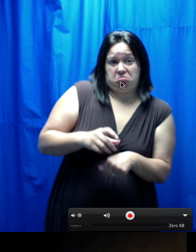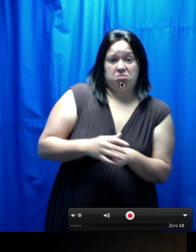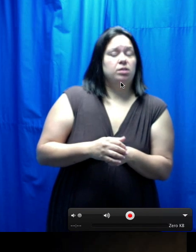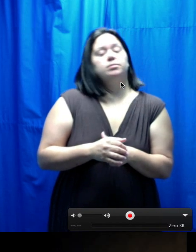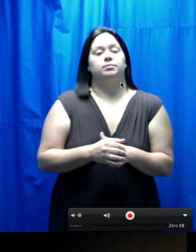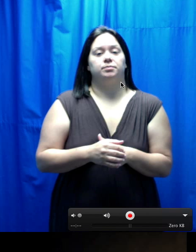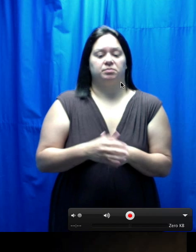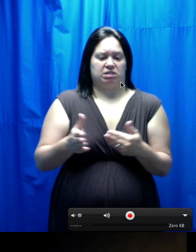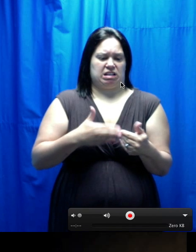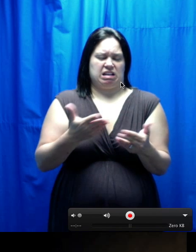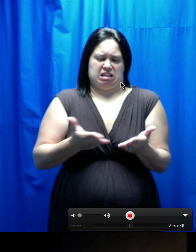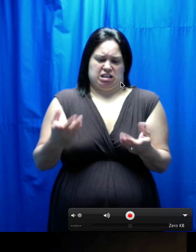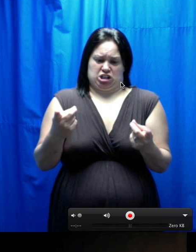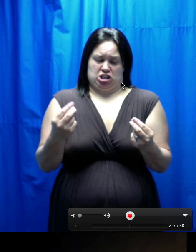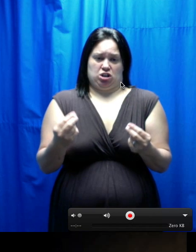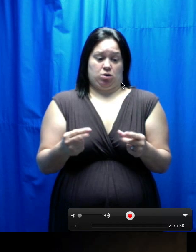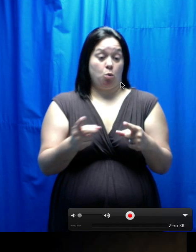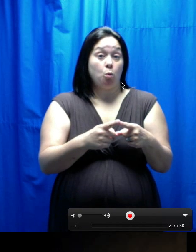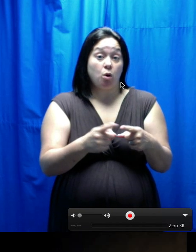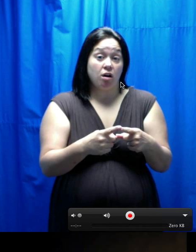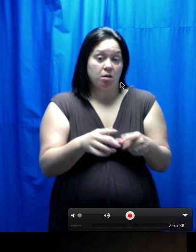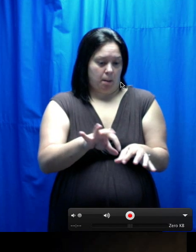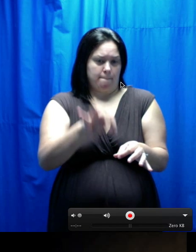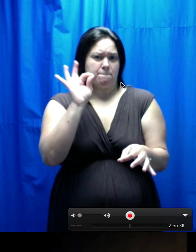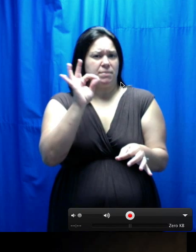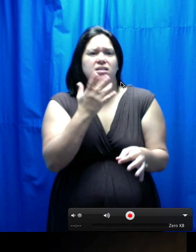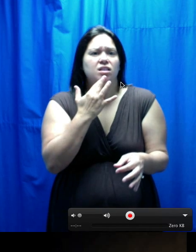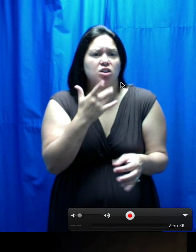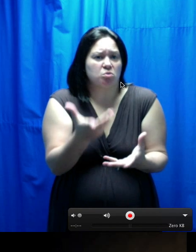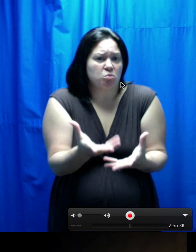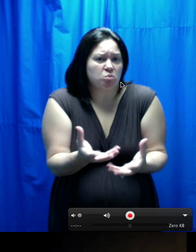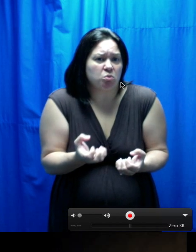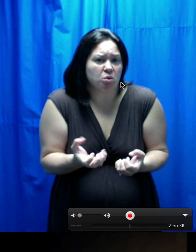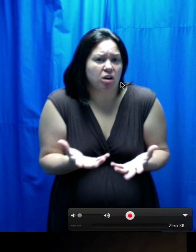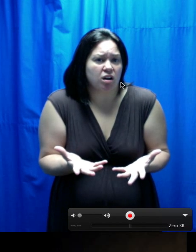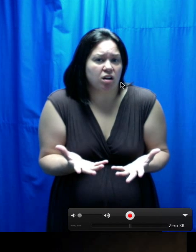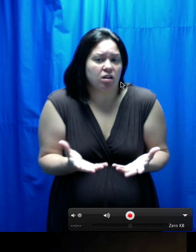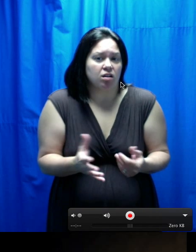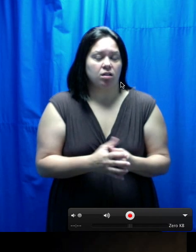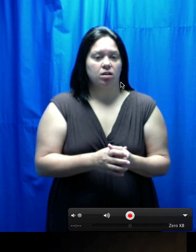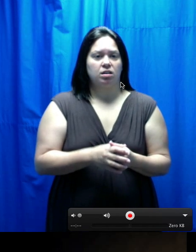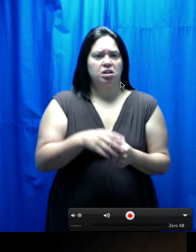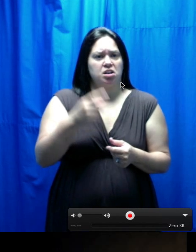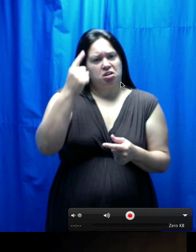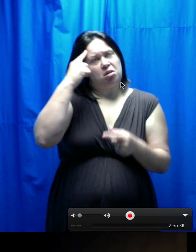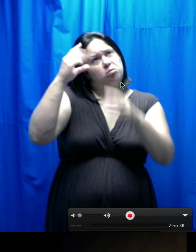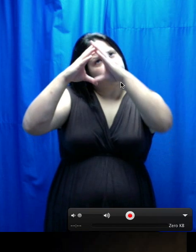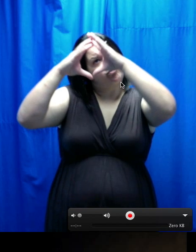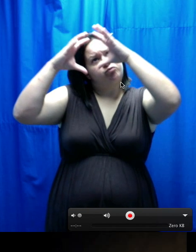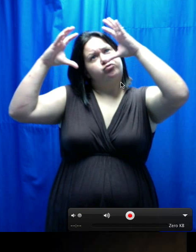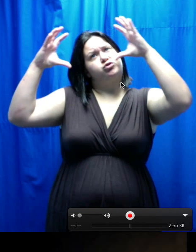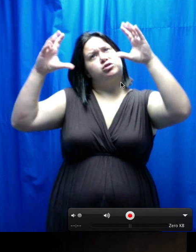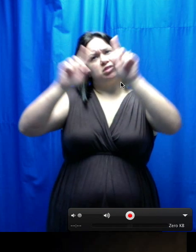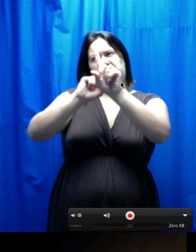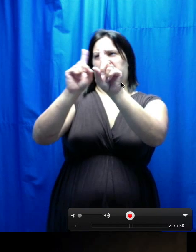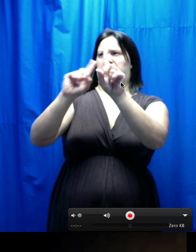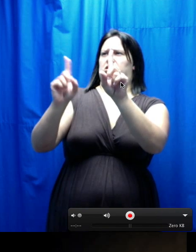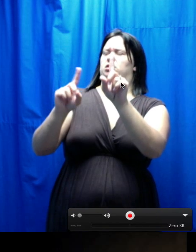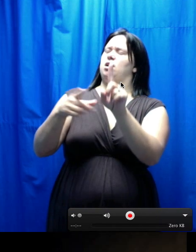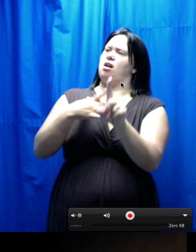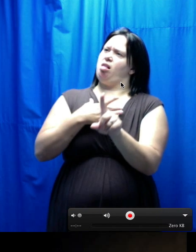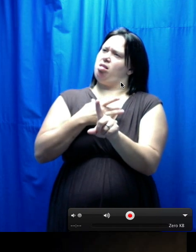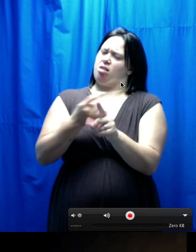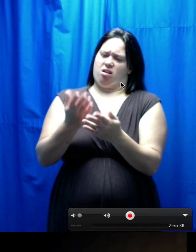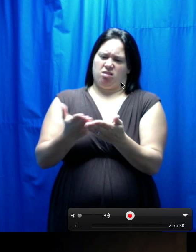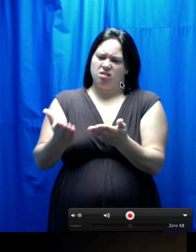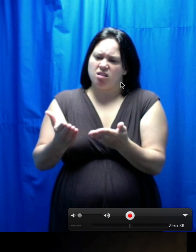colors. 1. Decide on a color. Deciding on a color can be based solely on your imagination, on an actual color of an